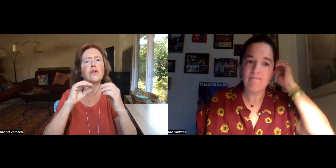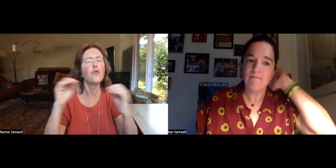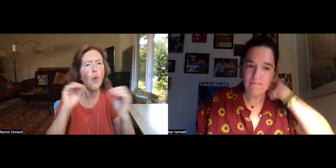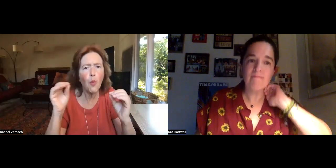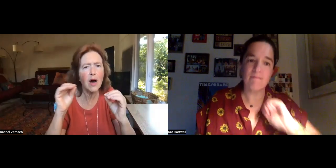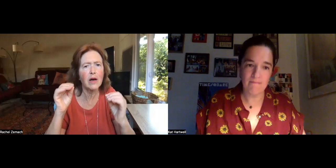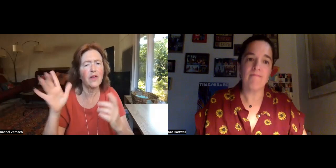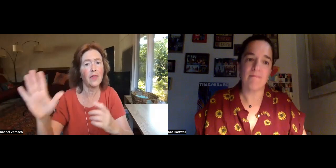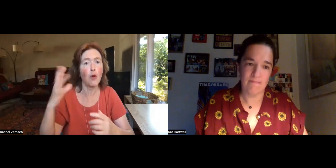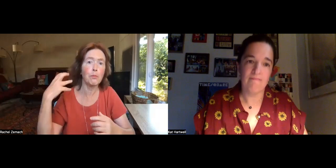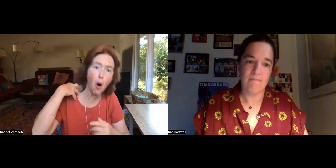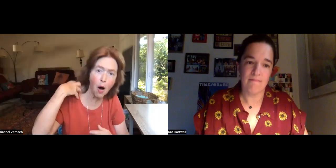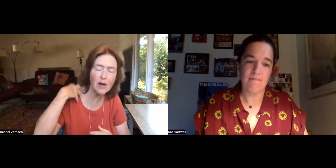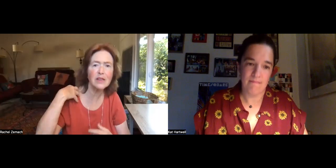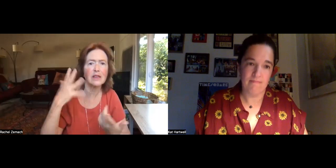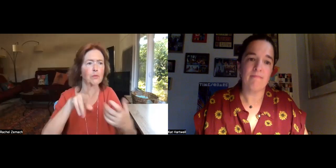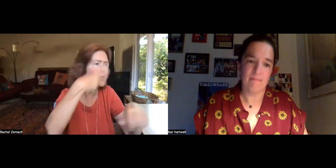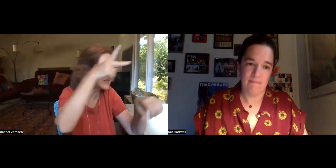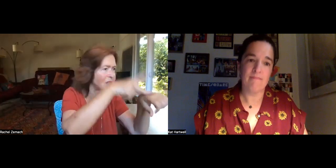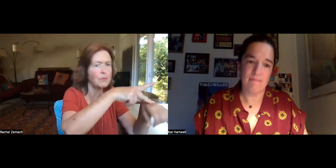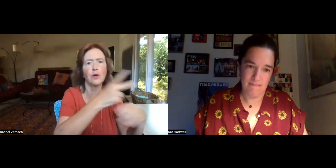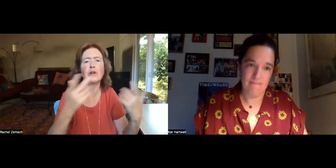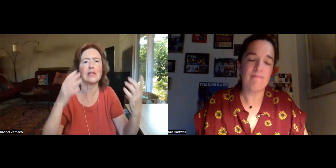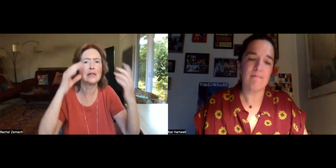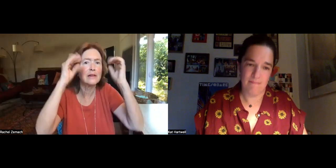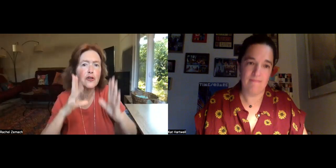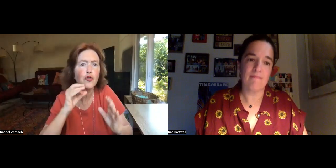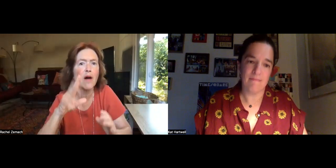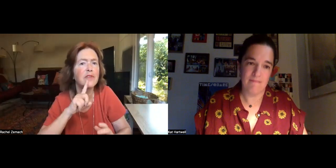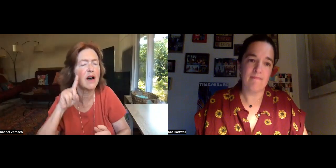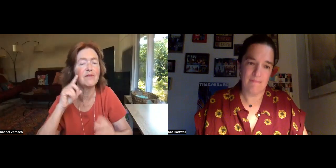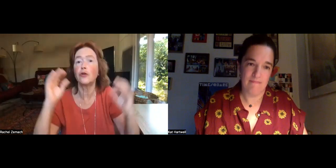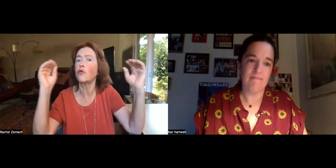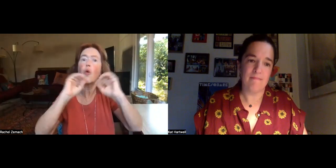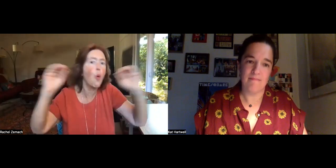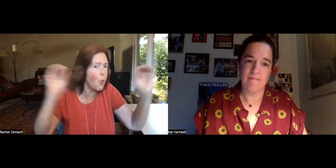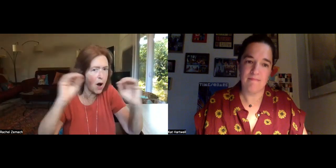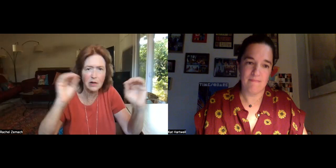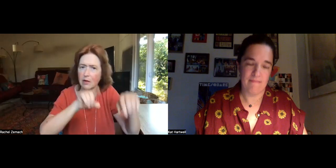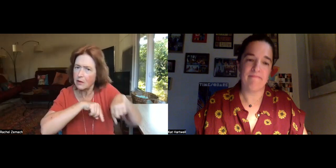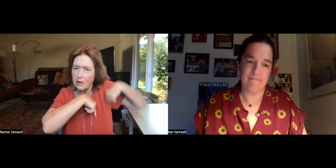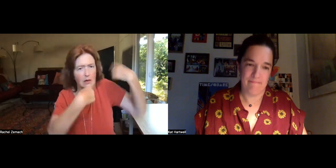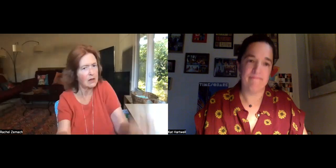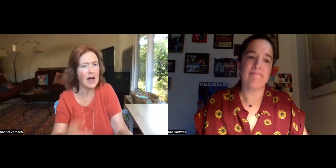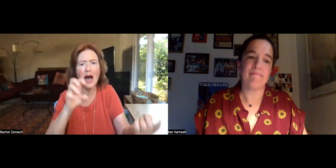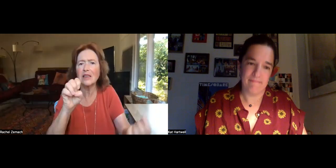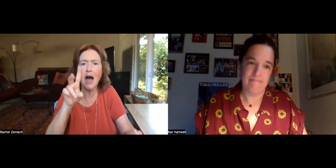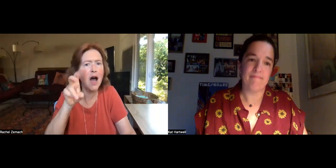No one. Their bonds, principles, teacher of death, no one has